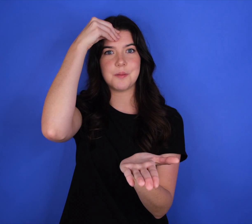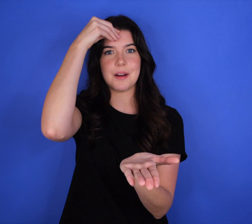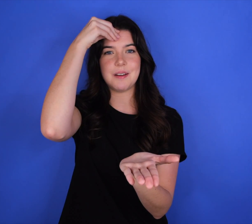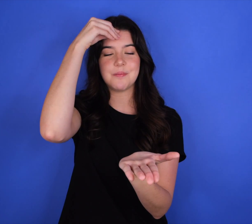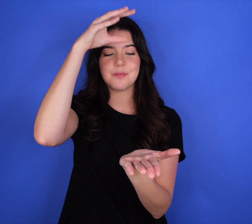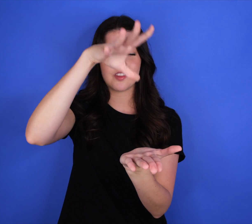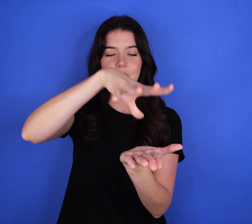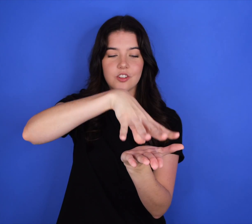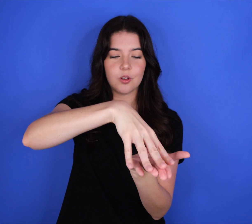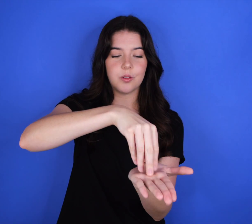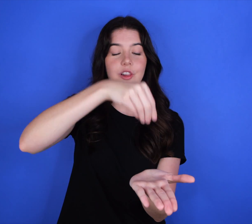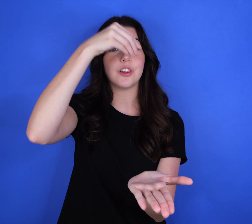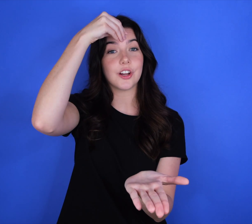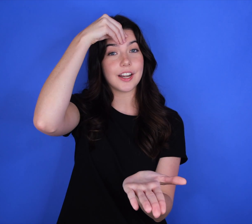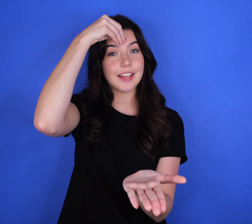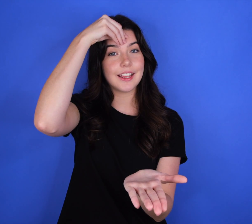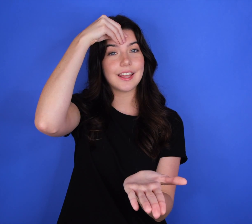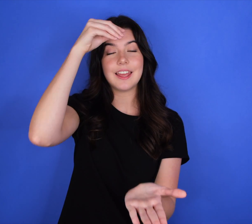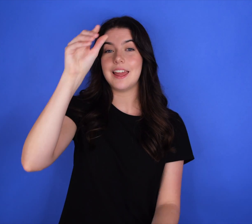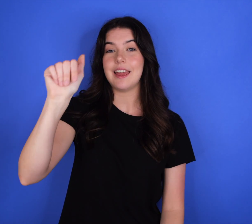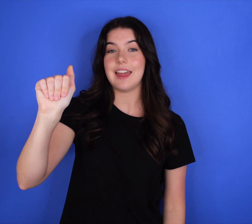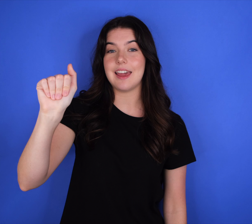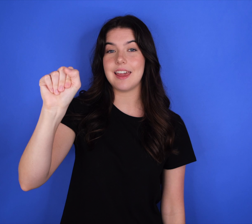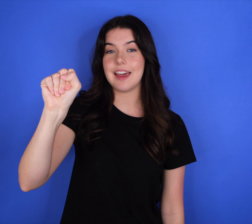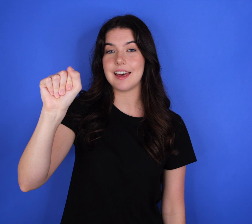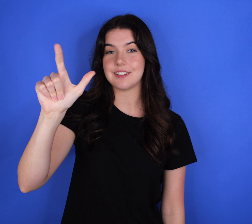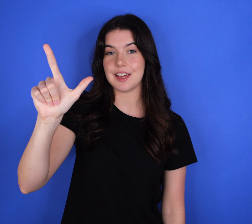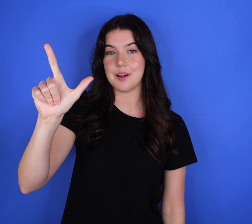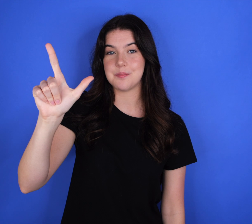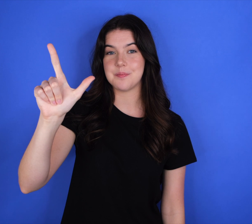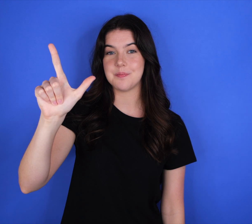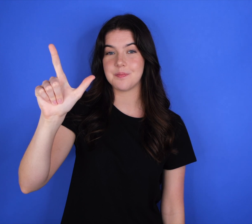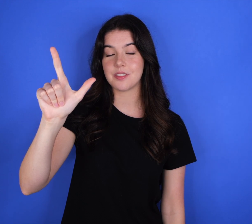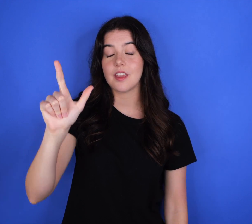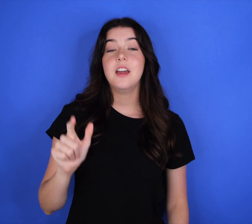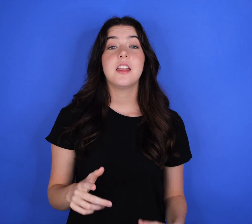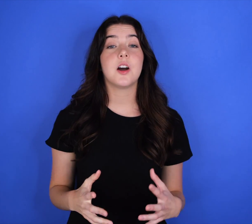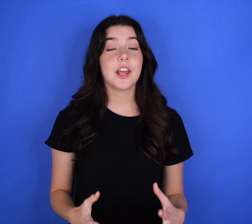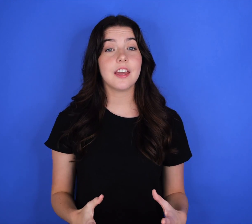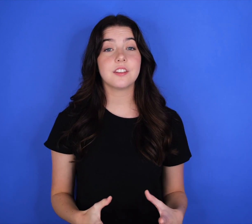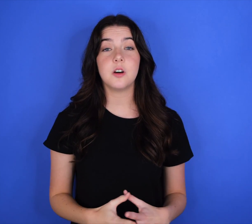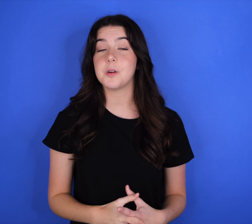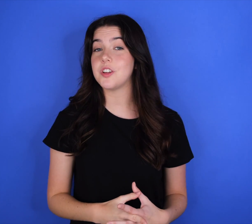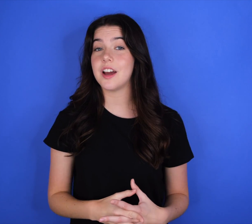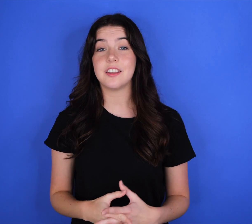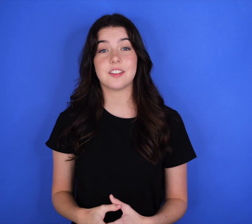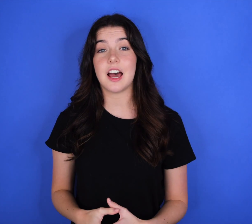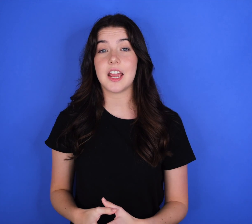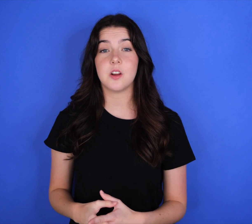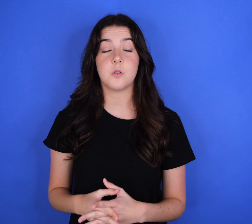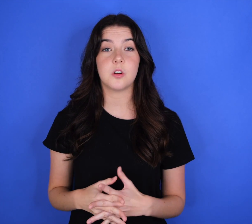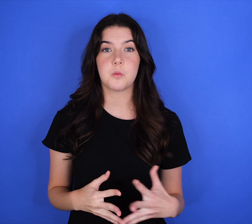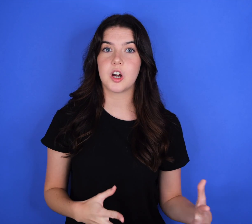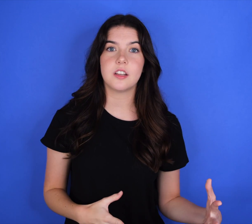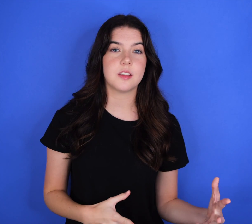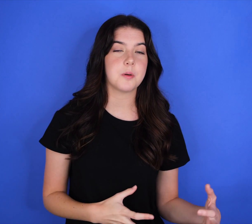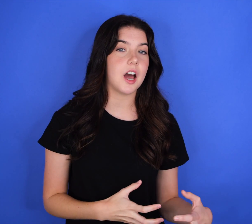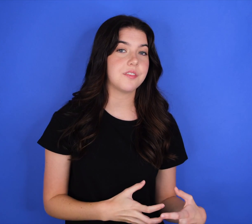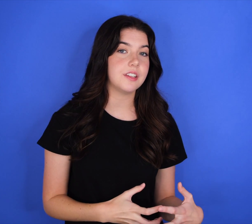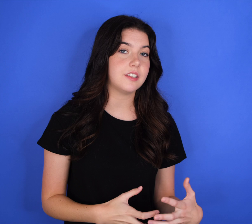brain. So learning, ASL. Now in ASL, we do not sign words that we often see